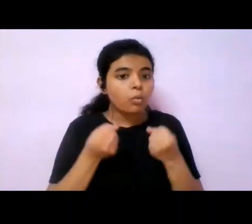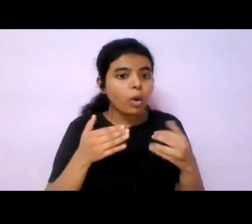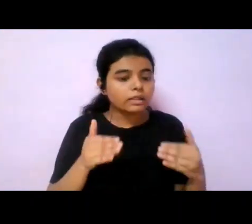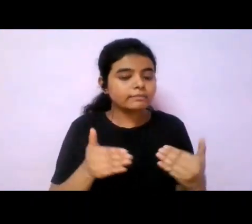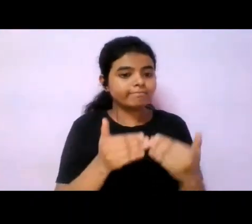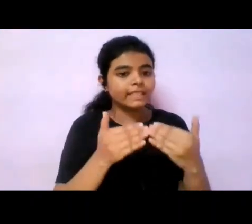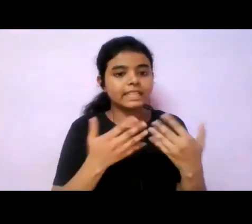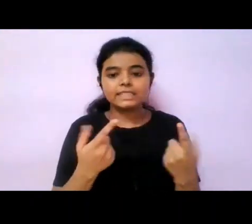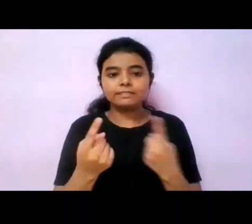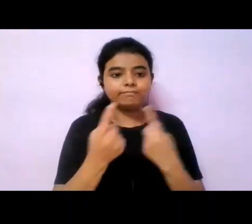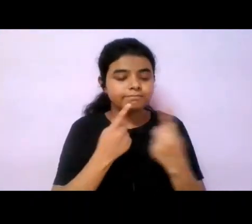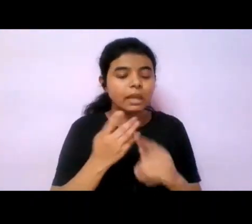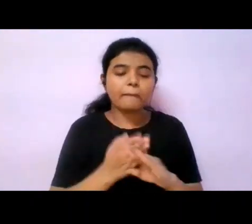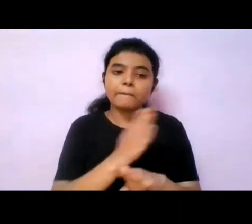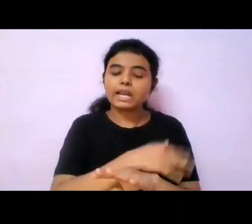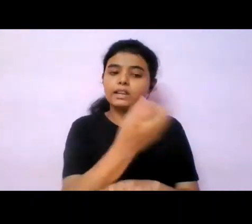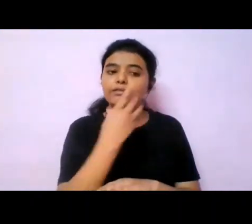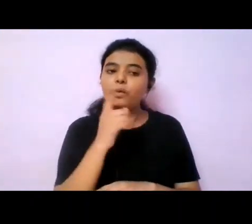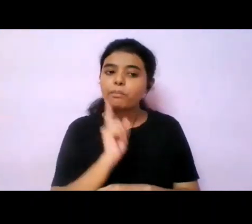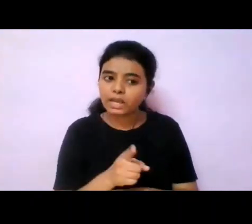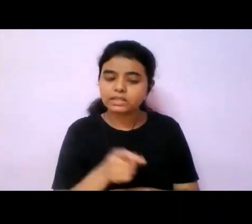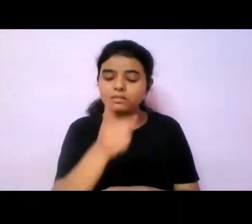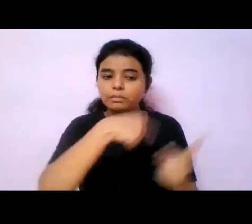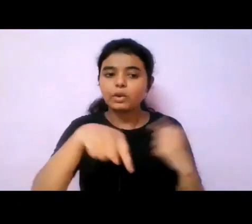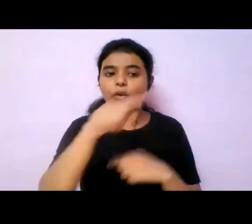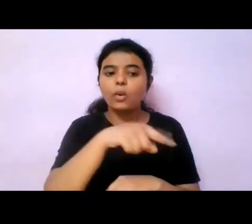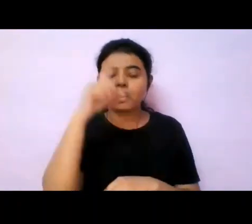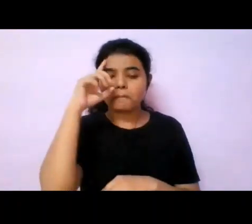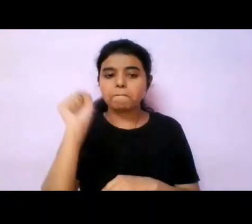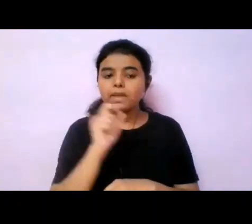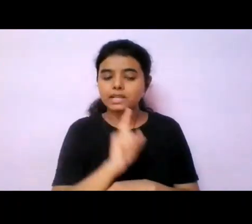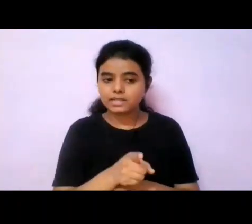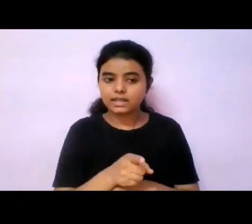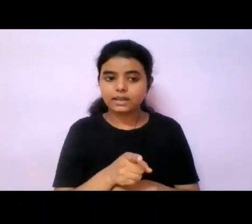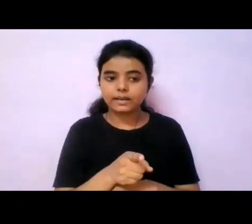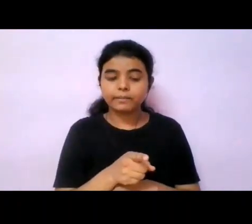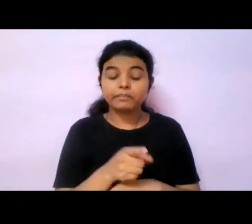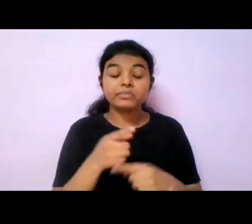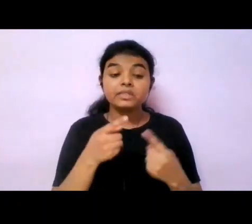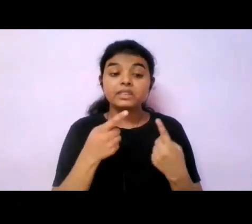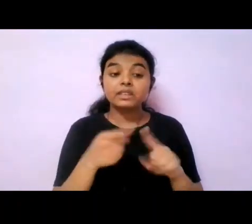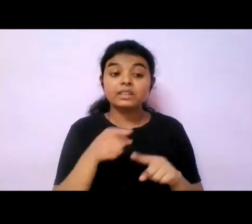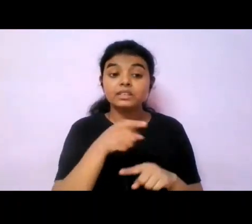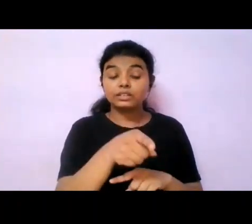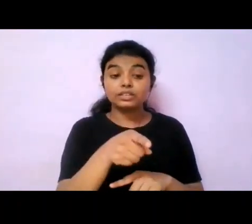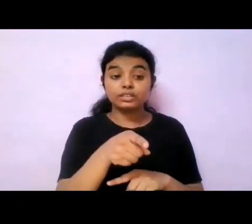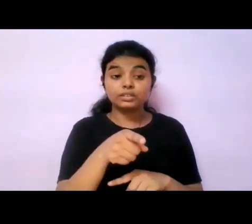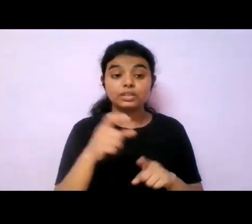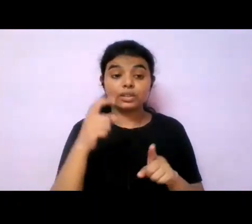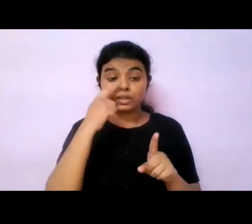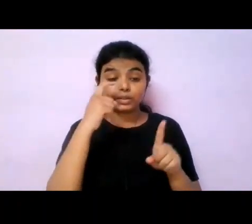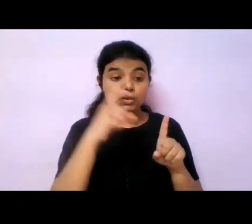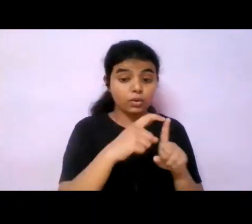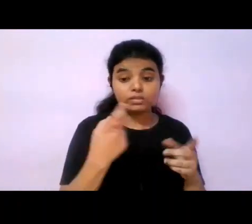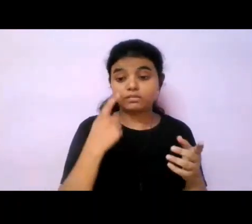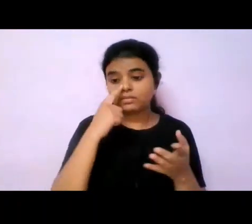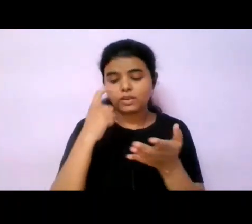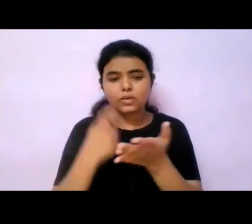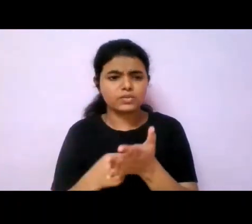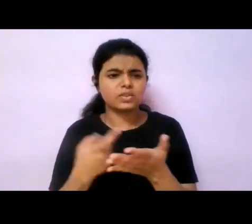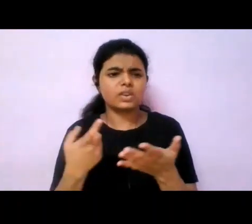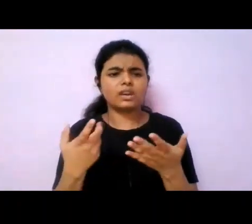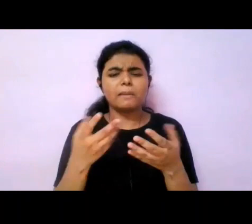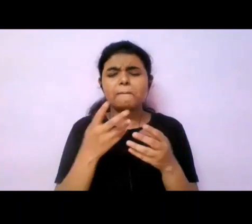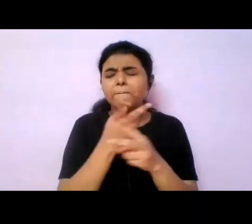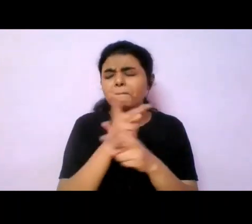beforehand. We are people first, remember. And with that, Dorothy and Rosa march arm in arm